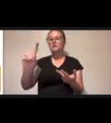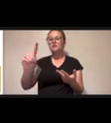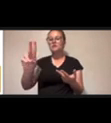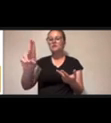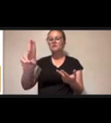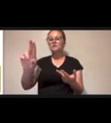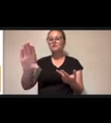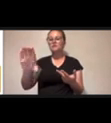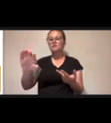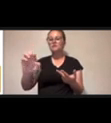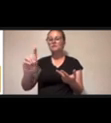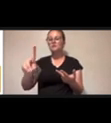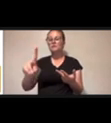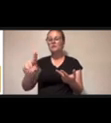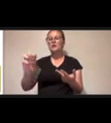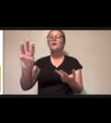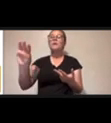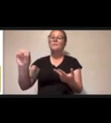substance-induced